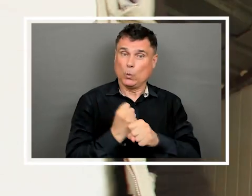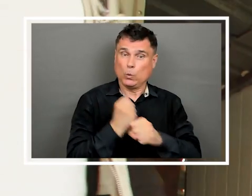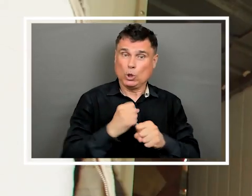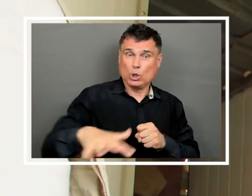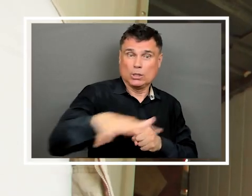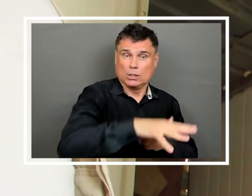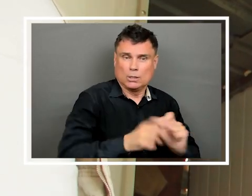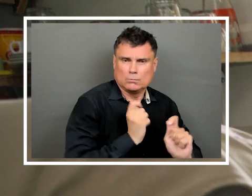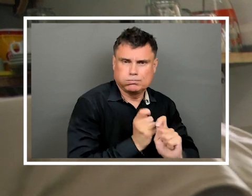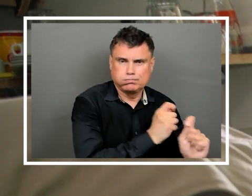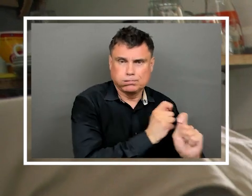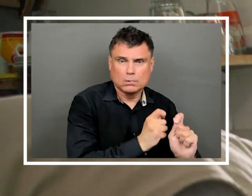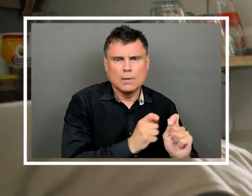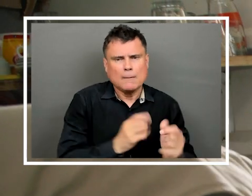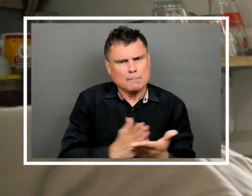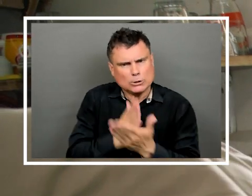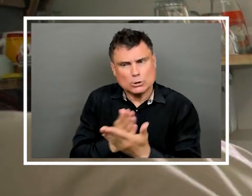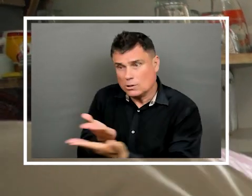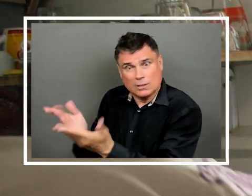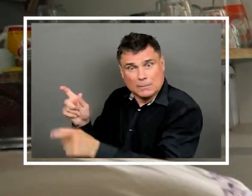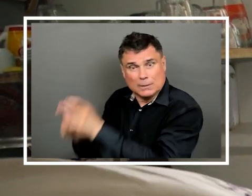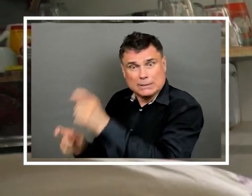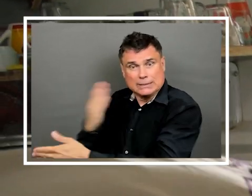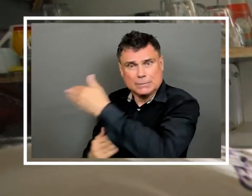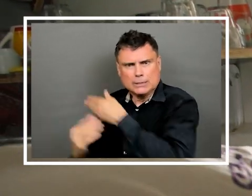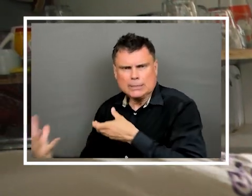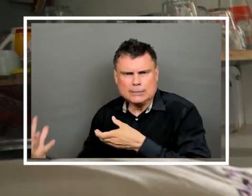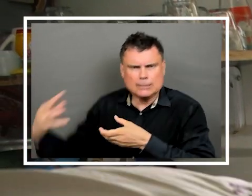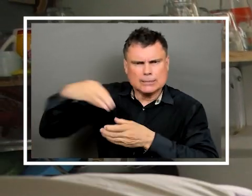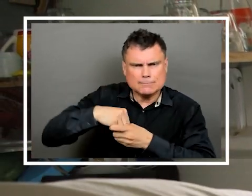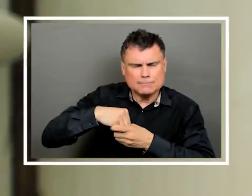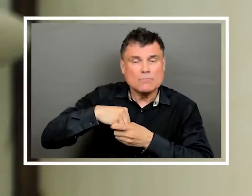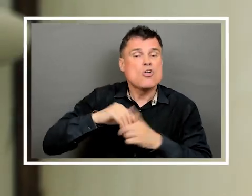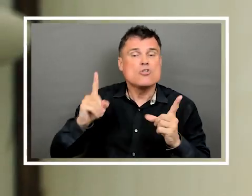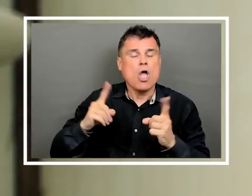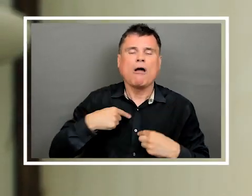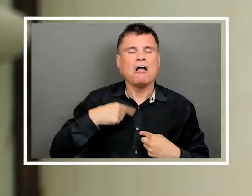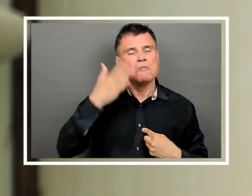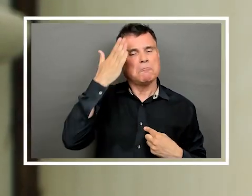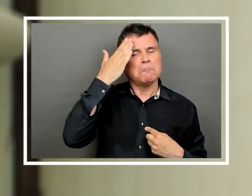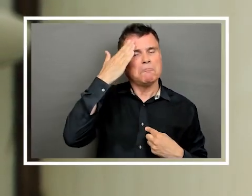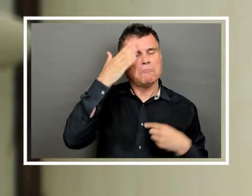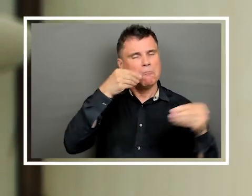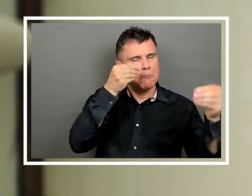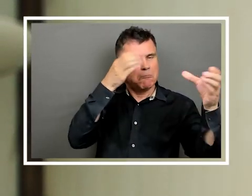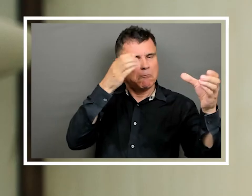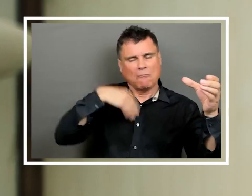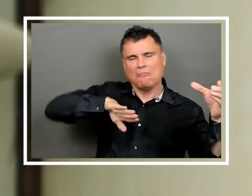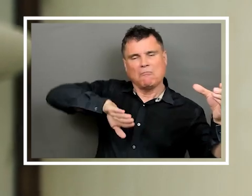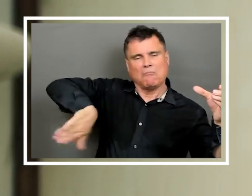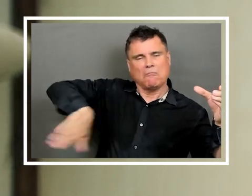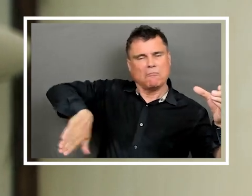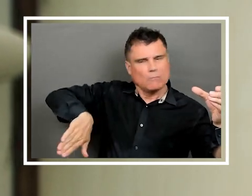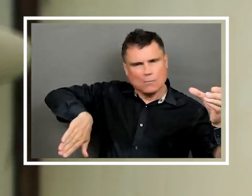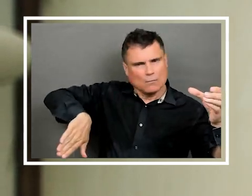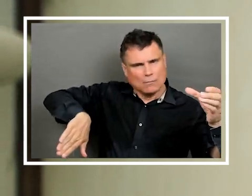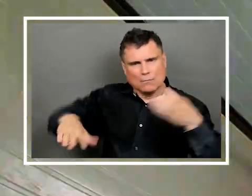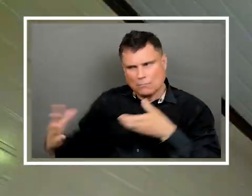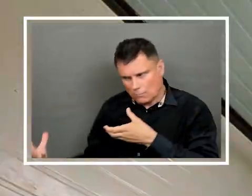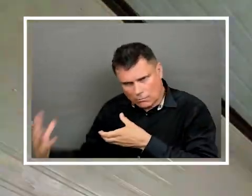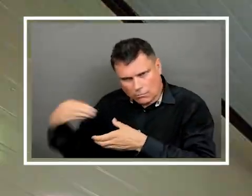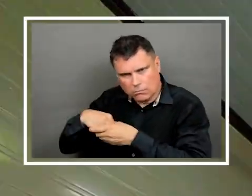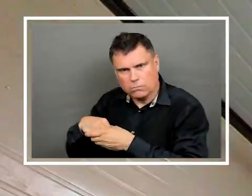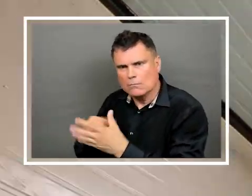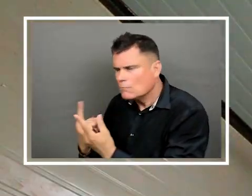with disabilities participated in the decision-making. They didn't just assume that their engineers knew best. They